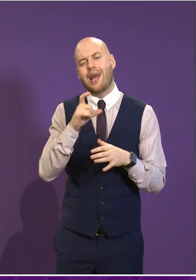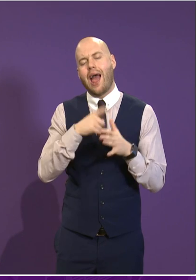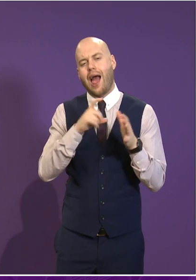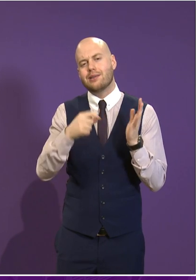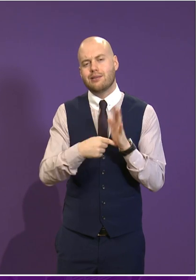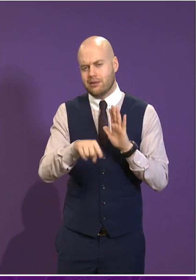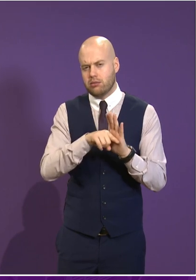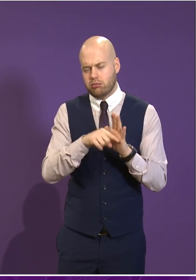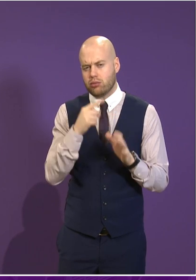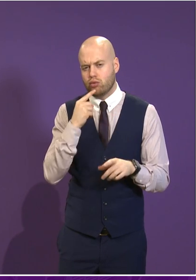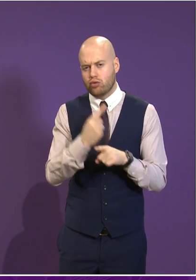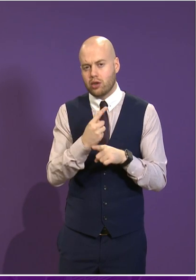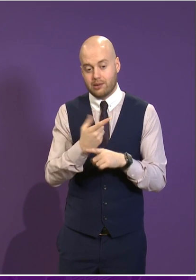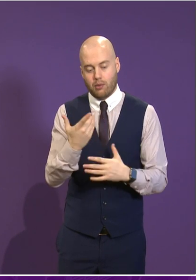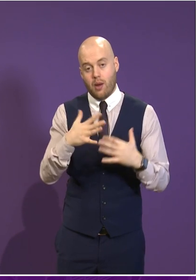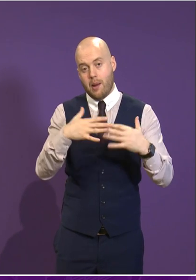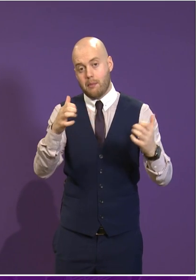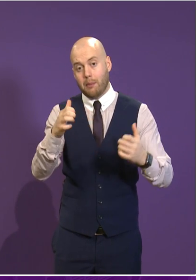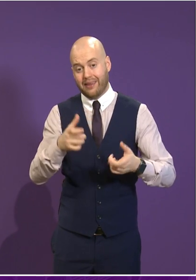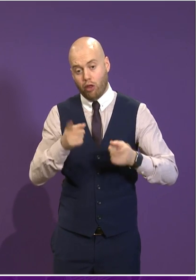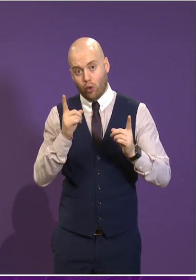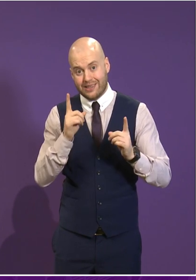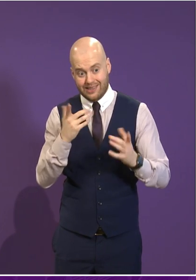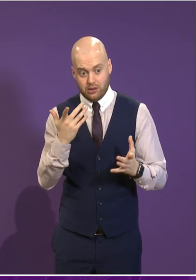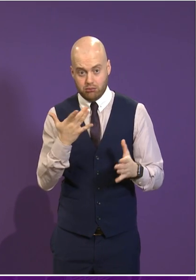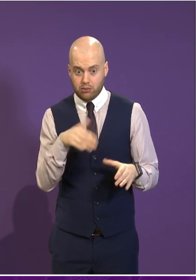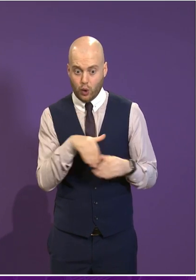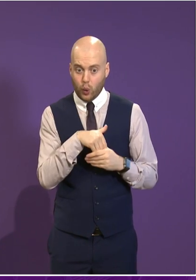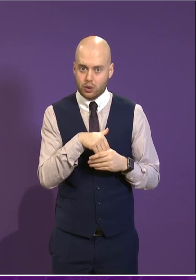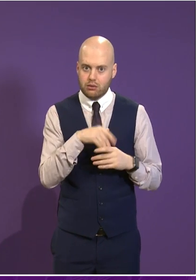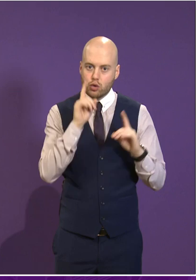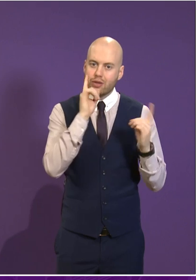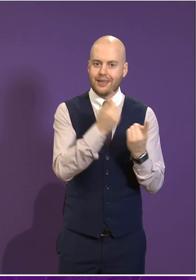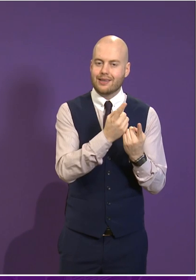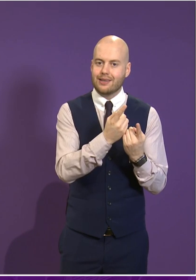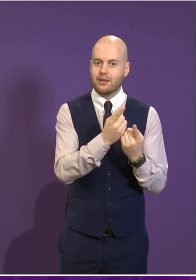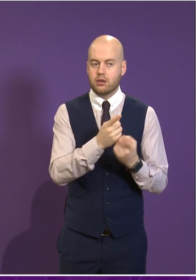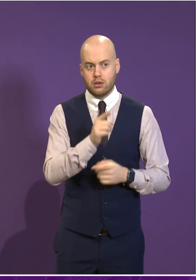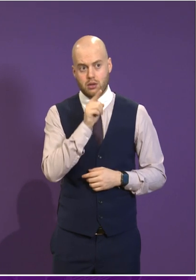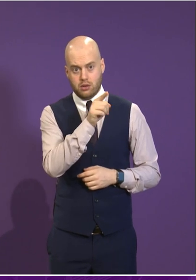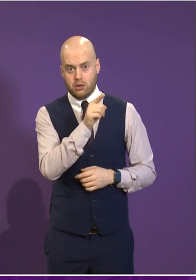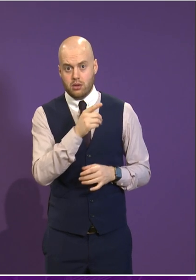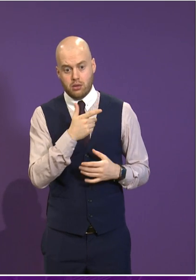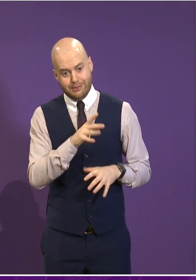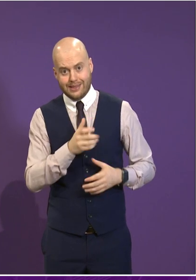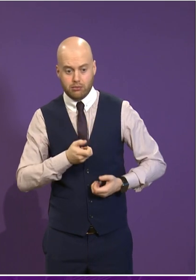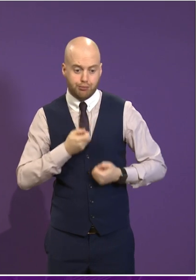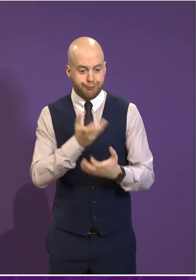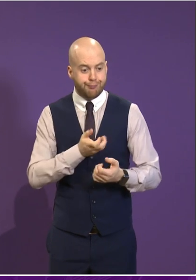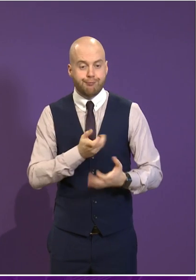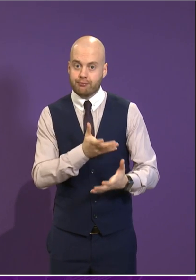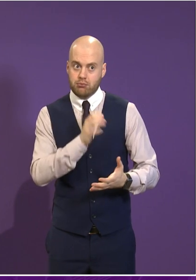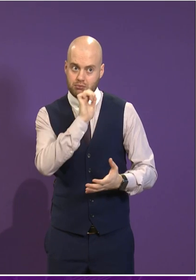public authorities, and in this instance, you know, it includes universities, that whilst they're exercising their functions, they have to